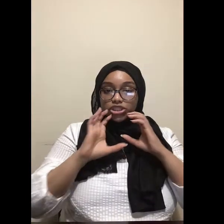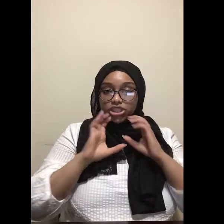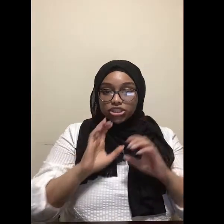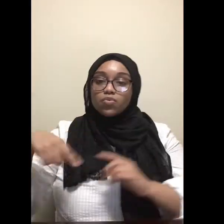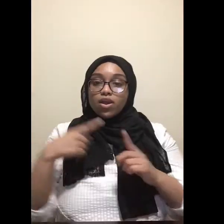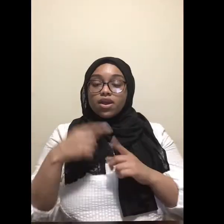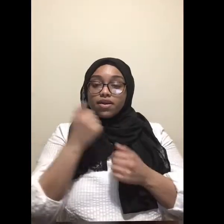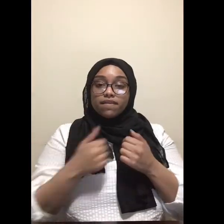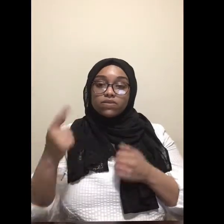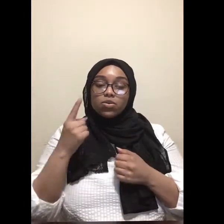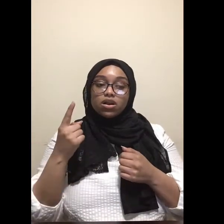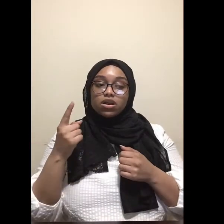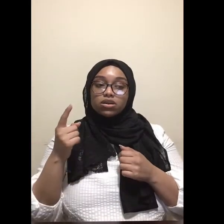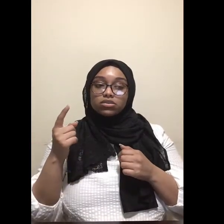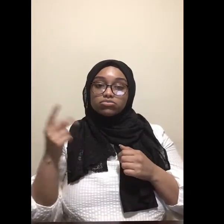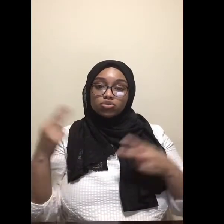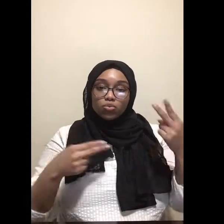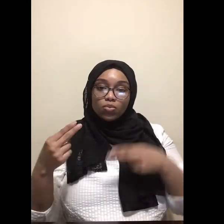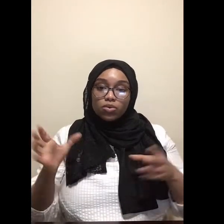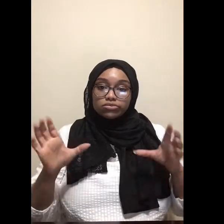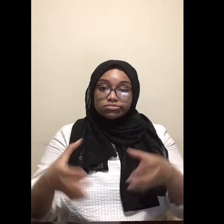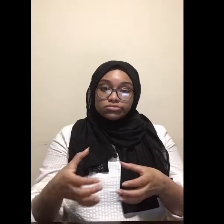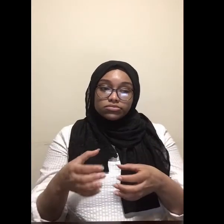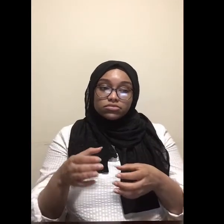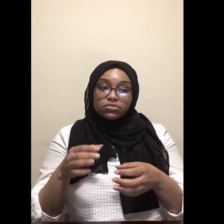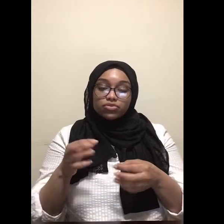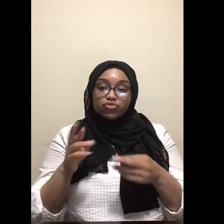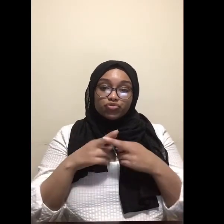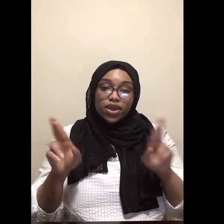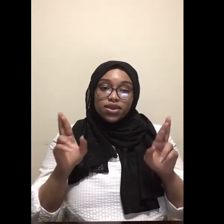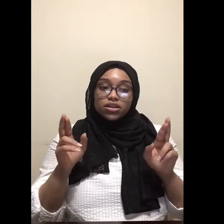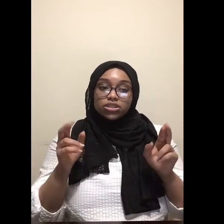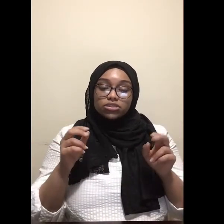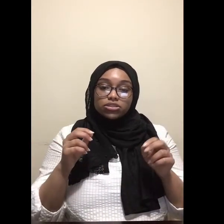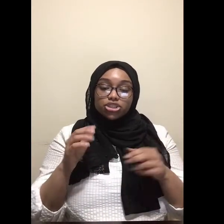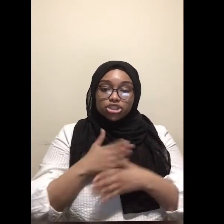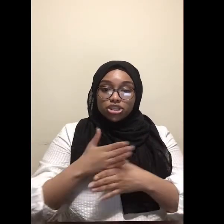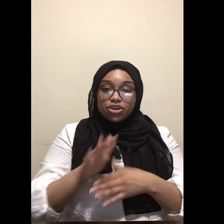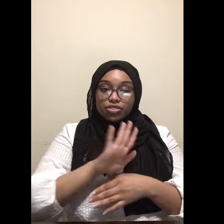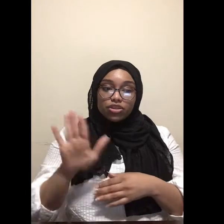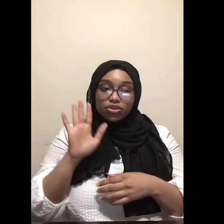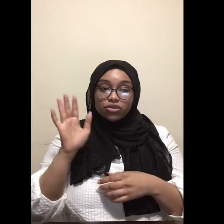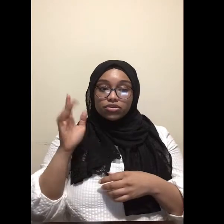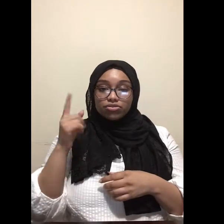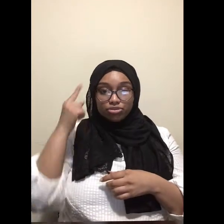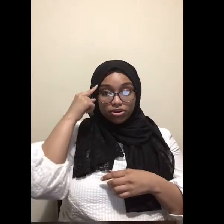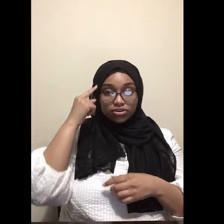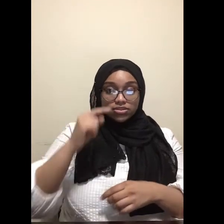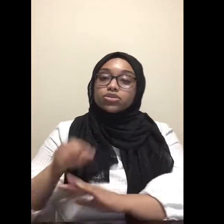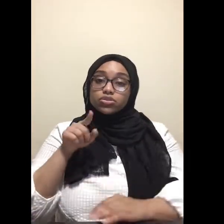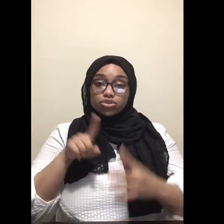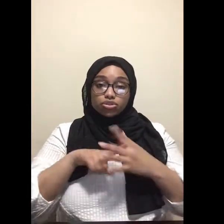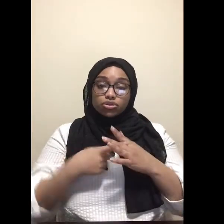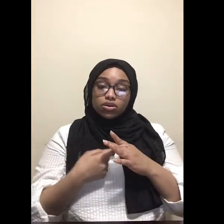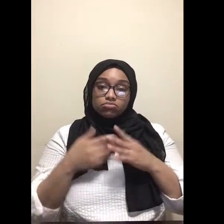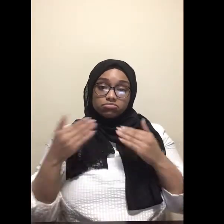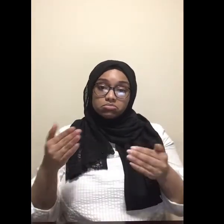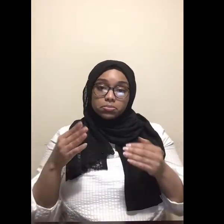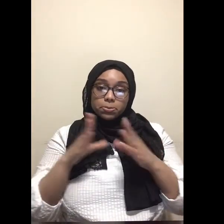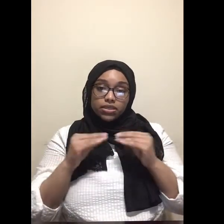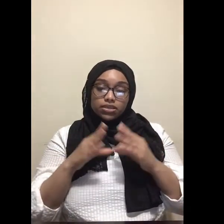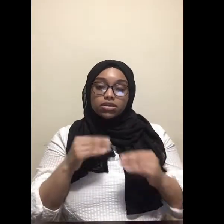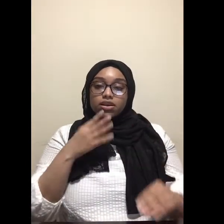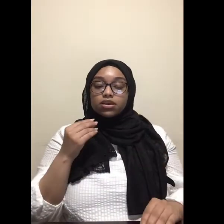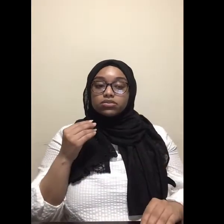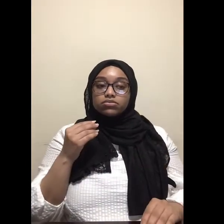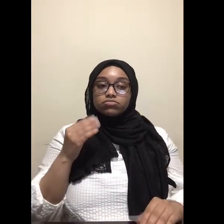and they can come with their thoughts. Then, you want to start your meeting stating why you're there and what you want